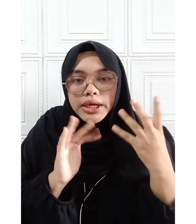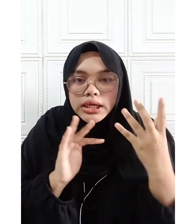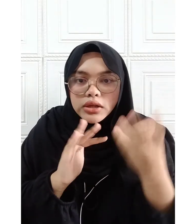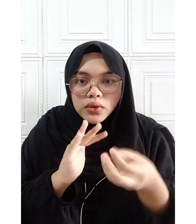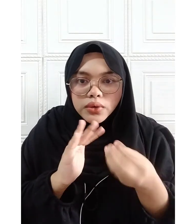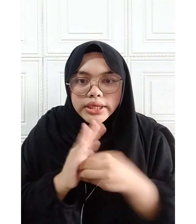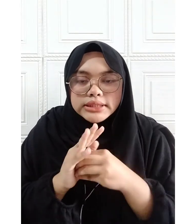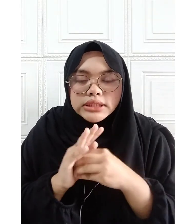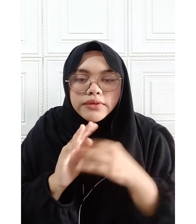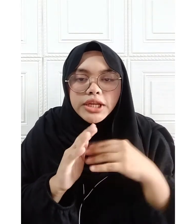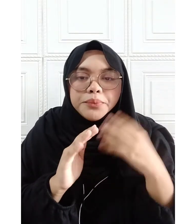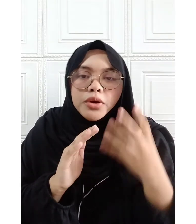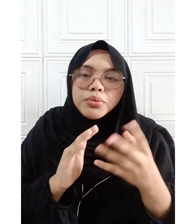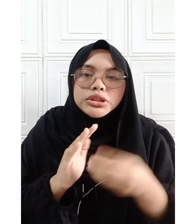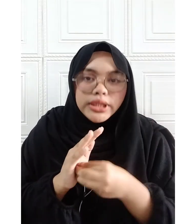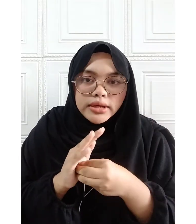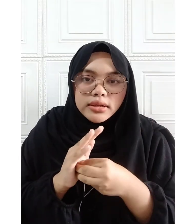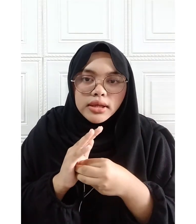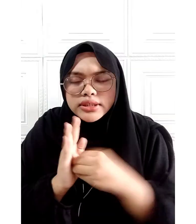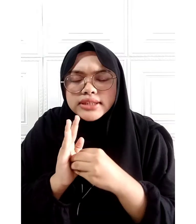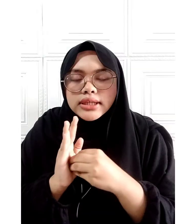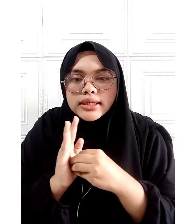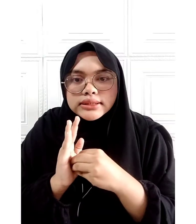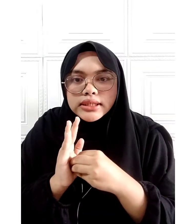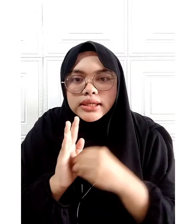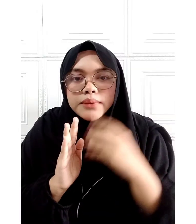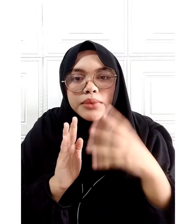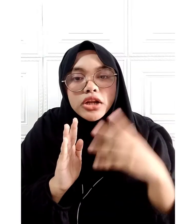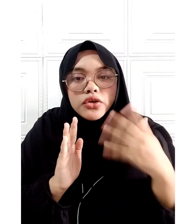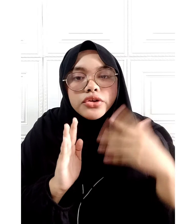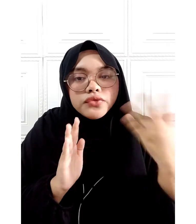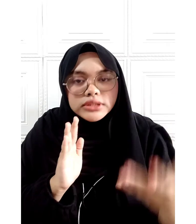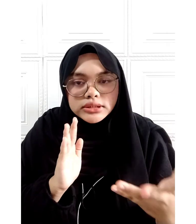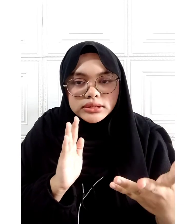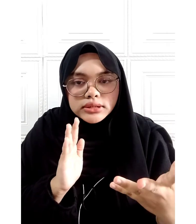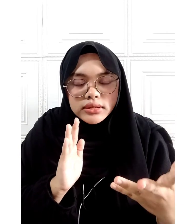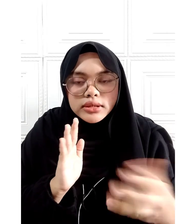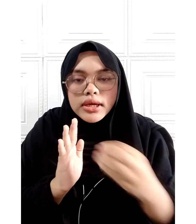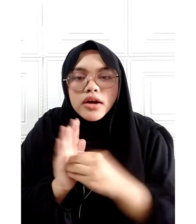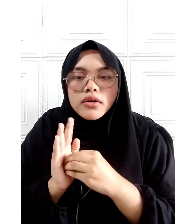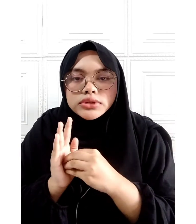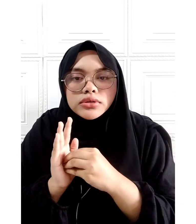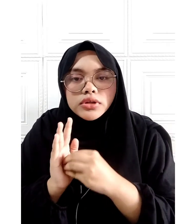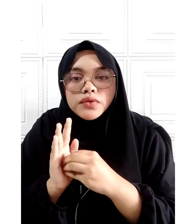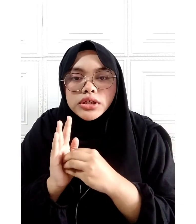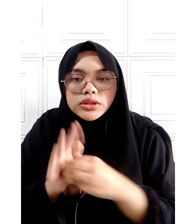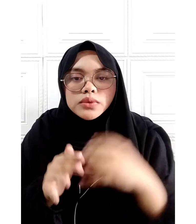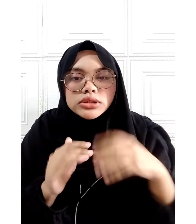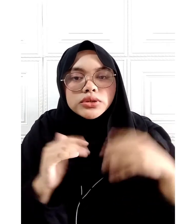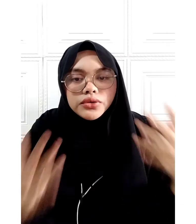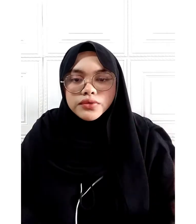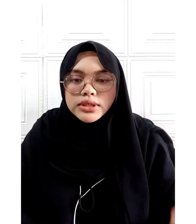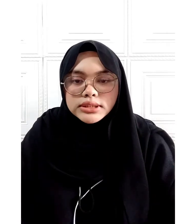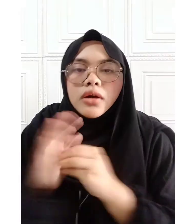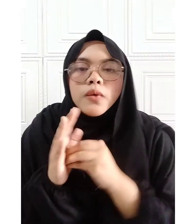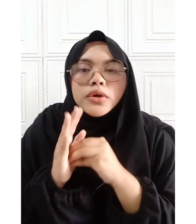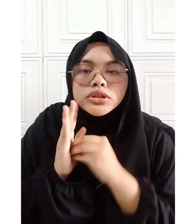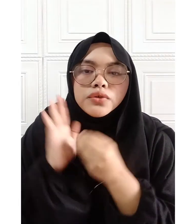applied load is directly proportional. Thus, as the applied load increases, the horizontal reaction will also increase. We also